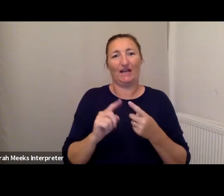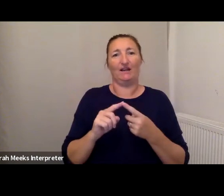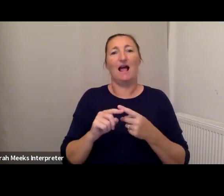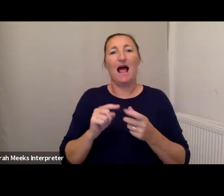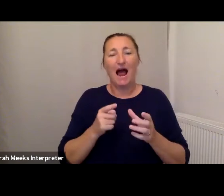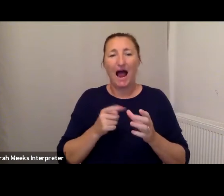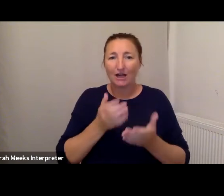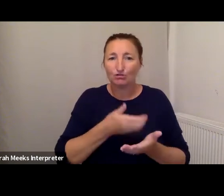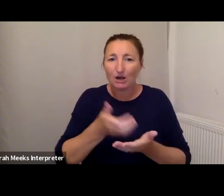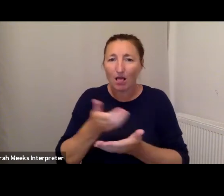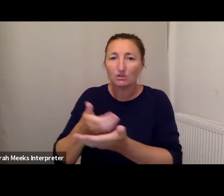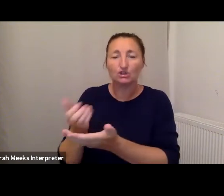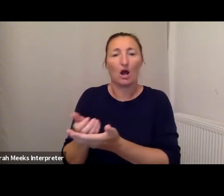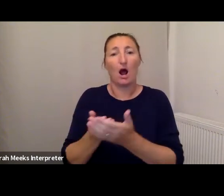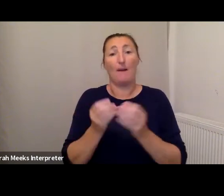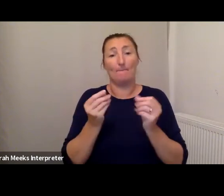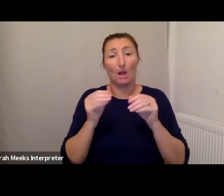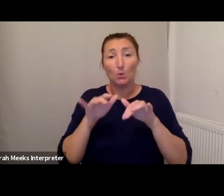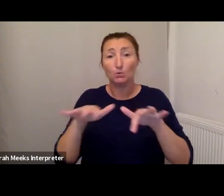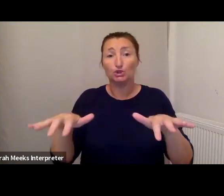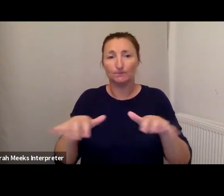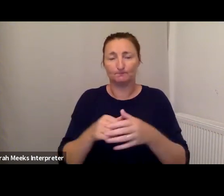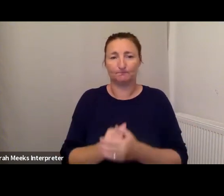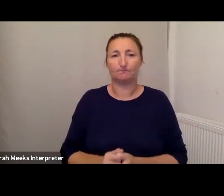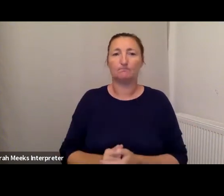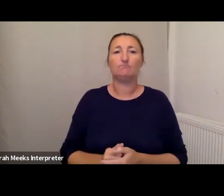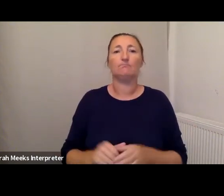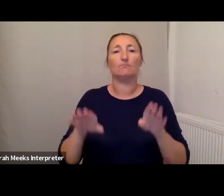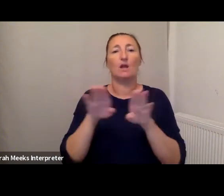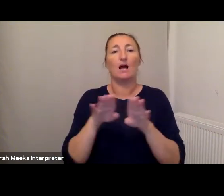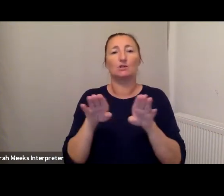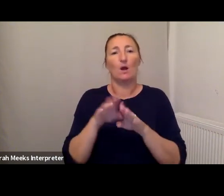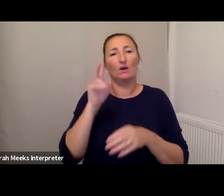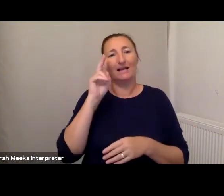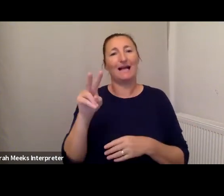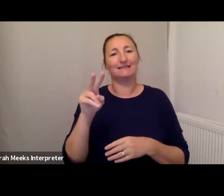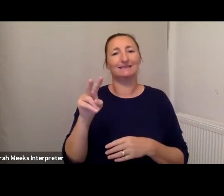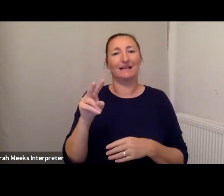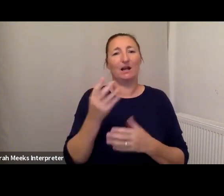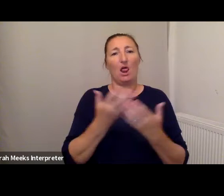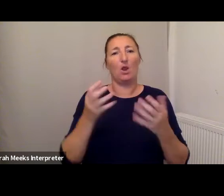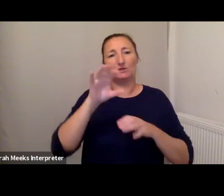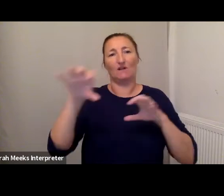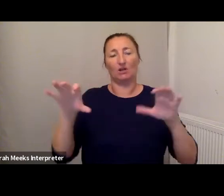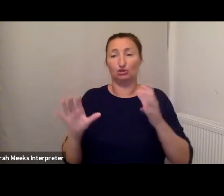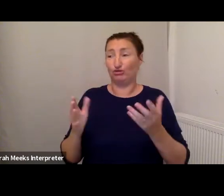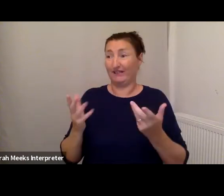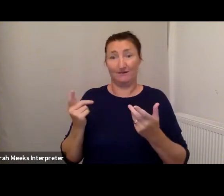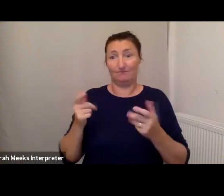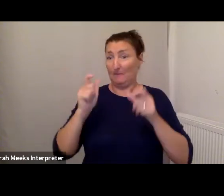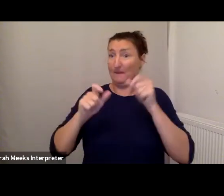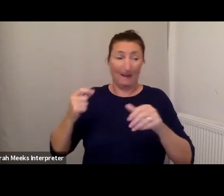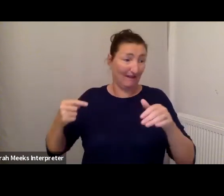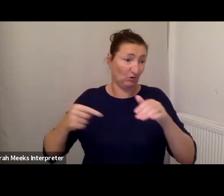have health impacts. And we also know increasingly that many countries now are seeing the need to migrate because of